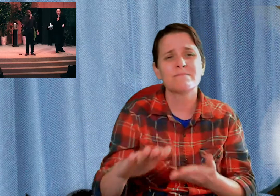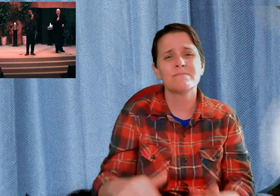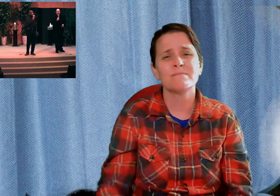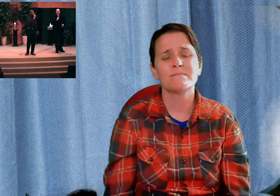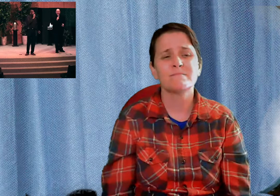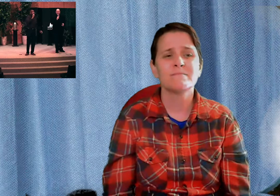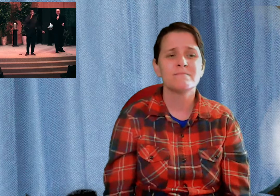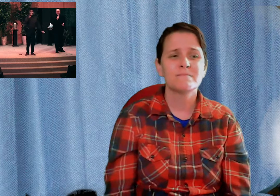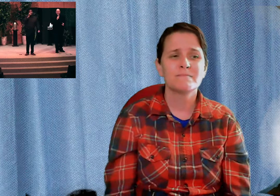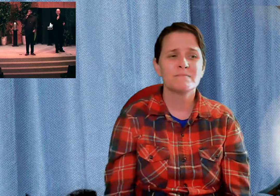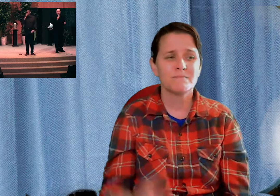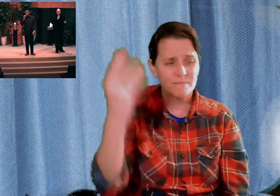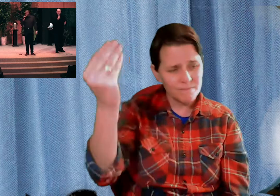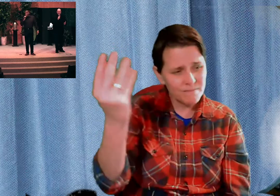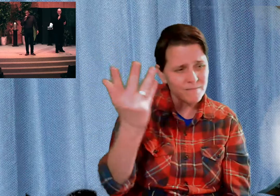I am